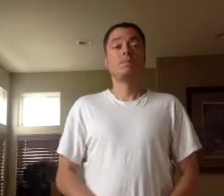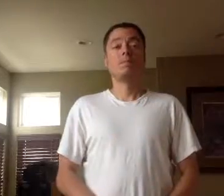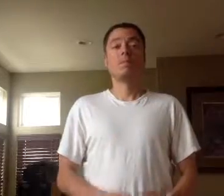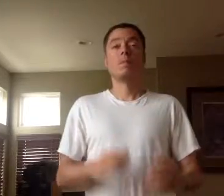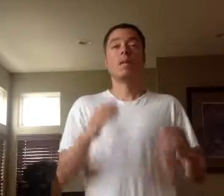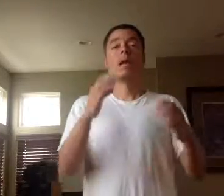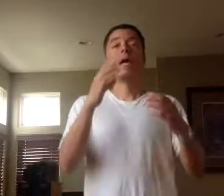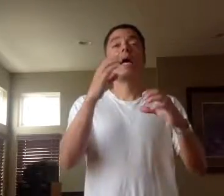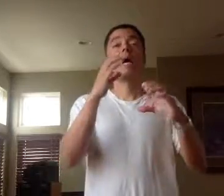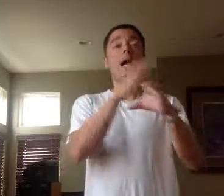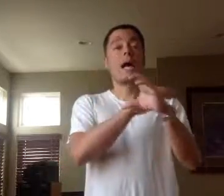calculus,